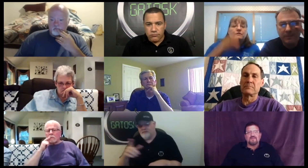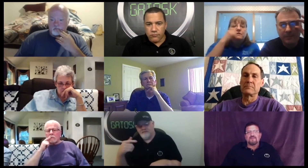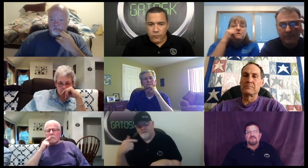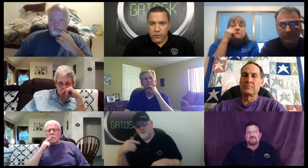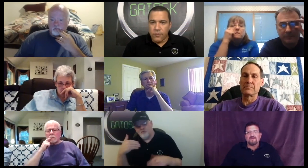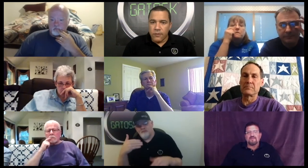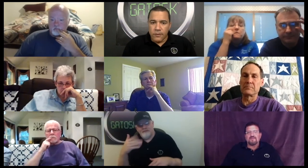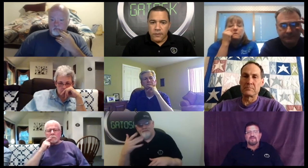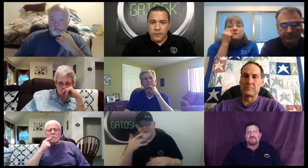That's correct.